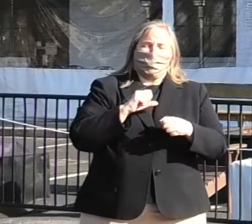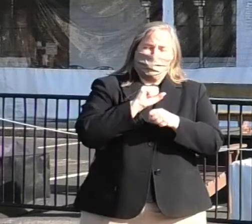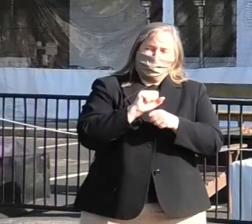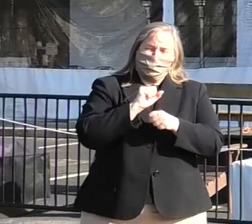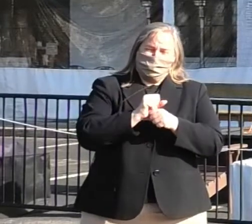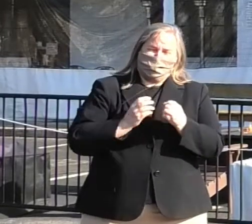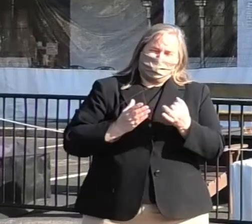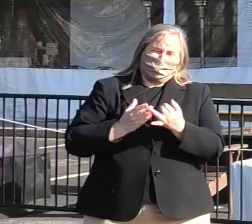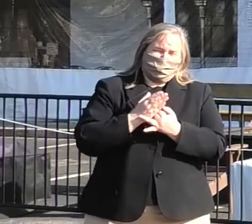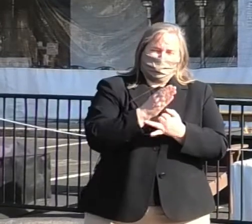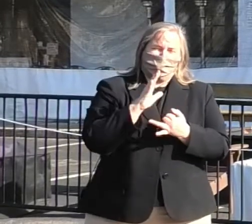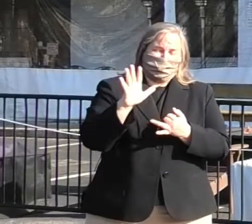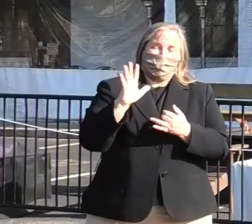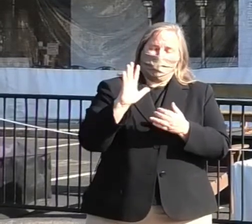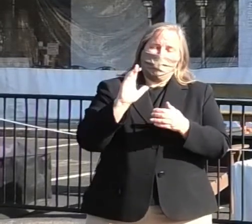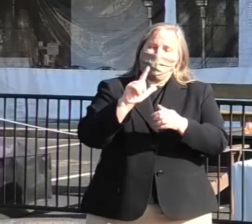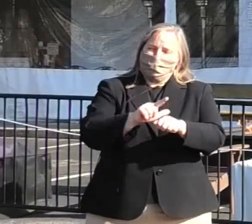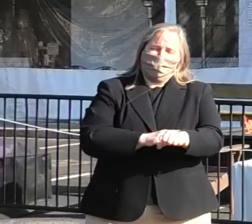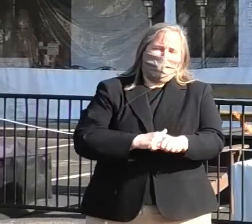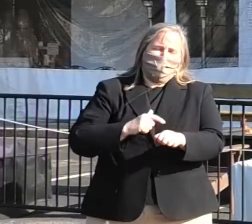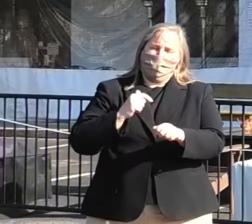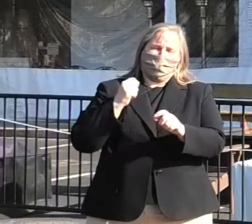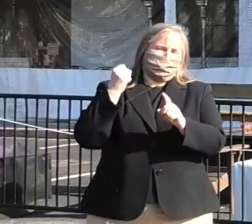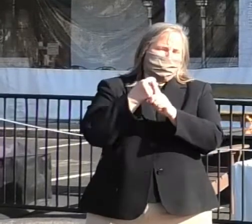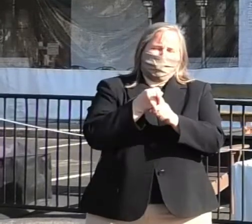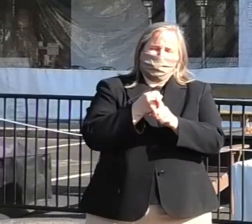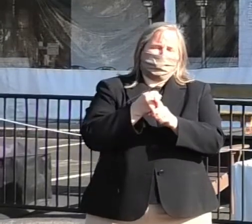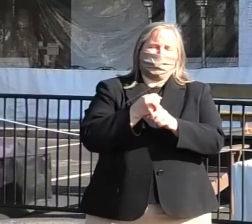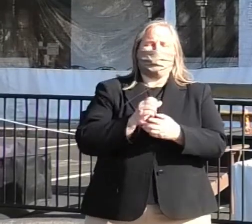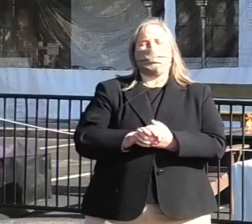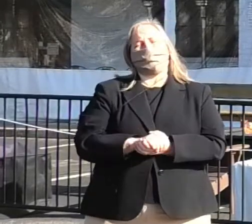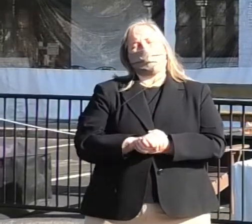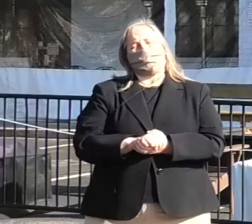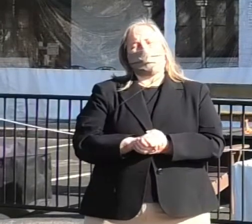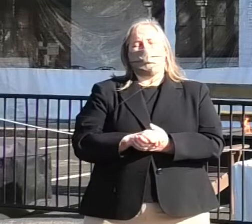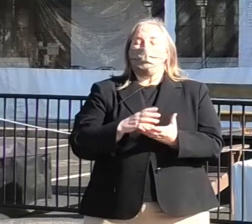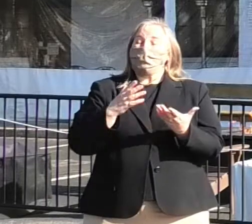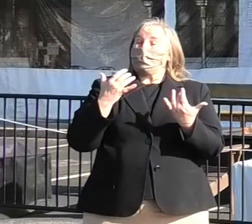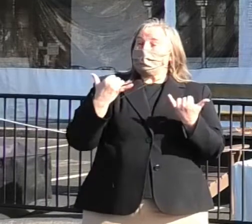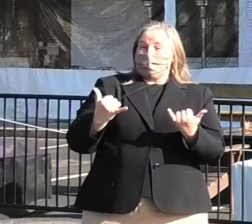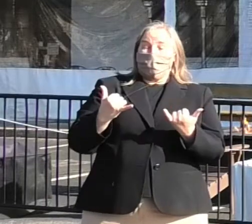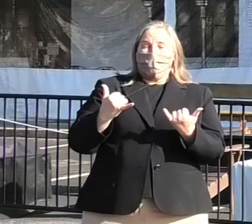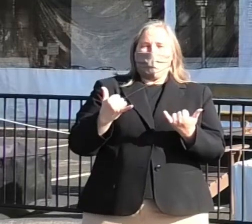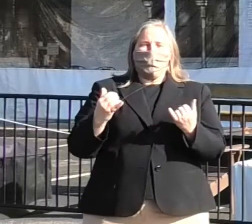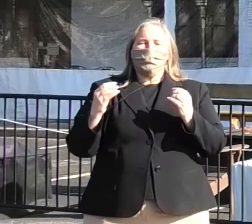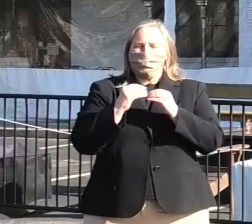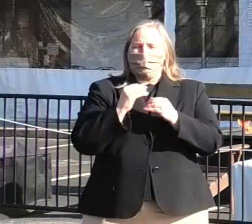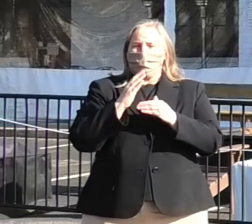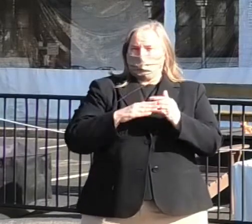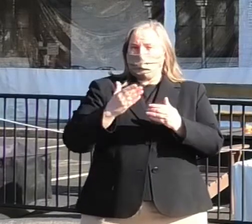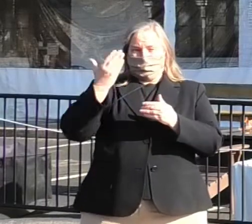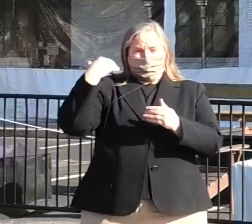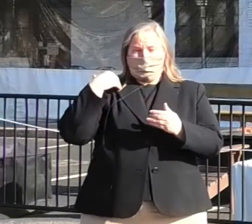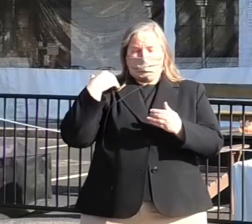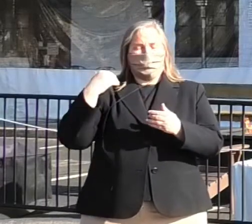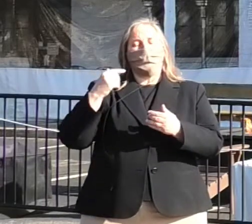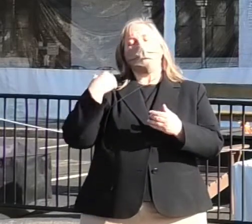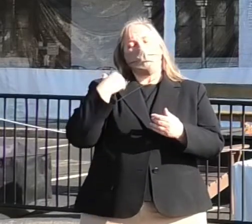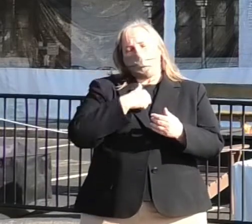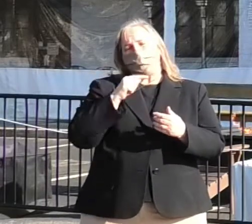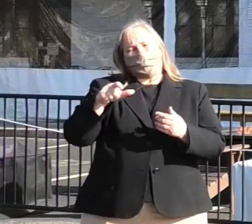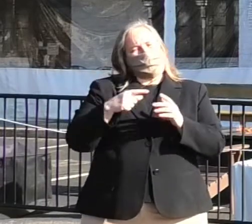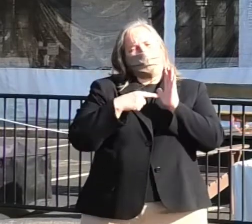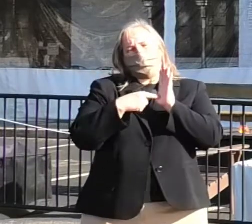its long-standing effects. And that's why now more than ever, we need to show our appreciation and